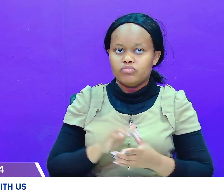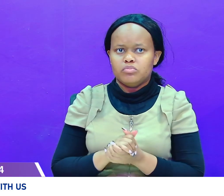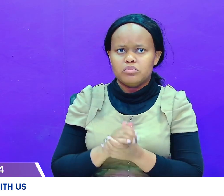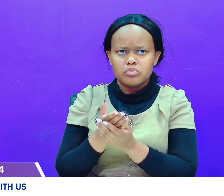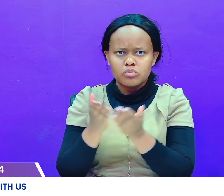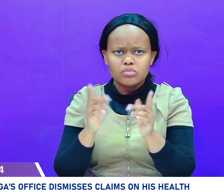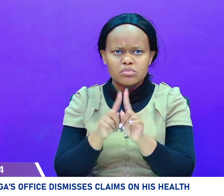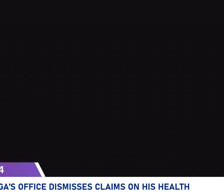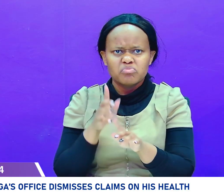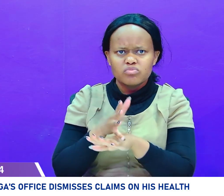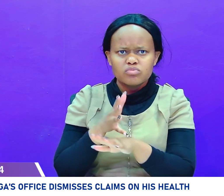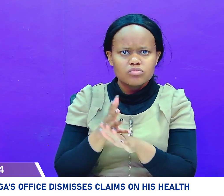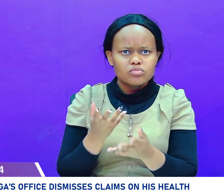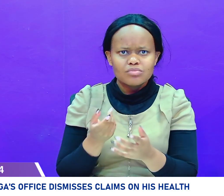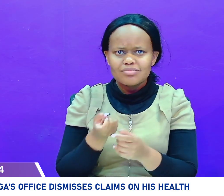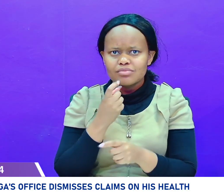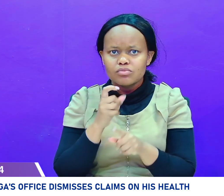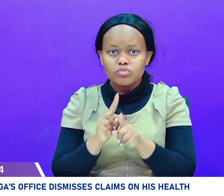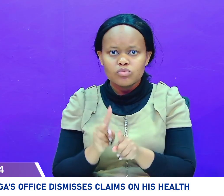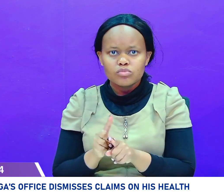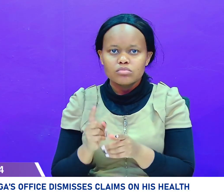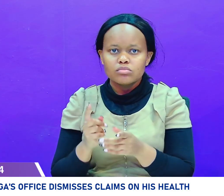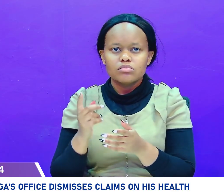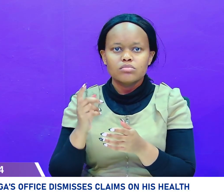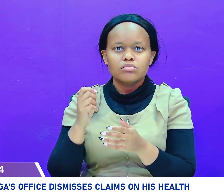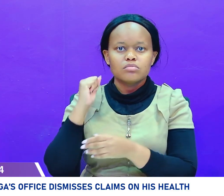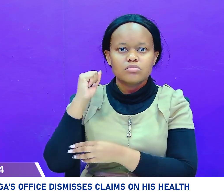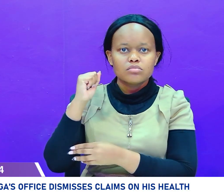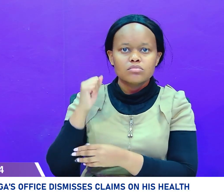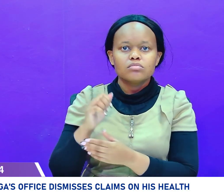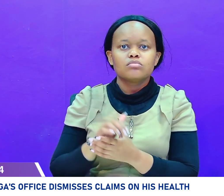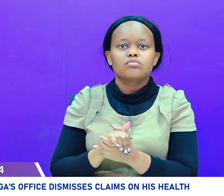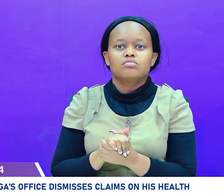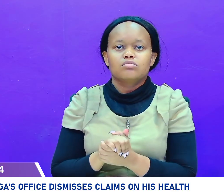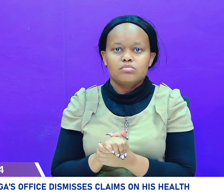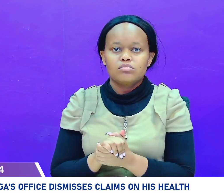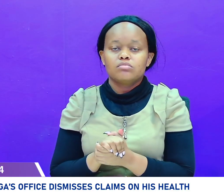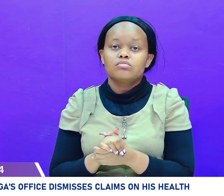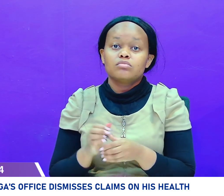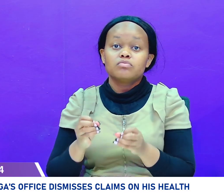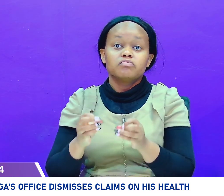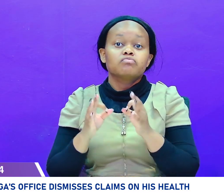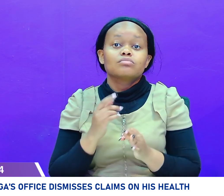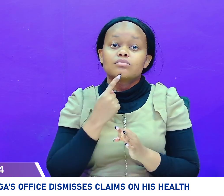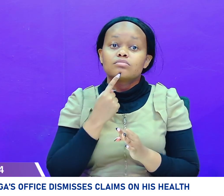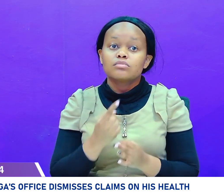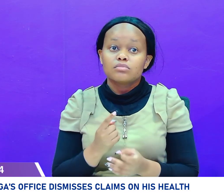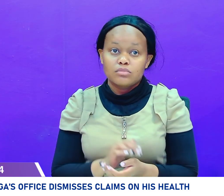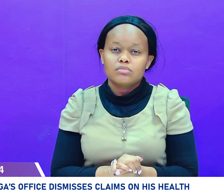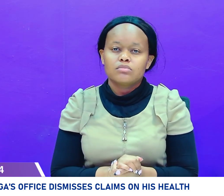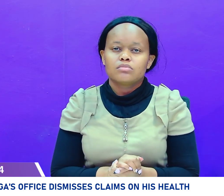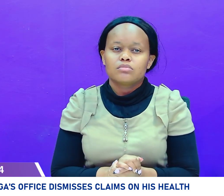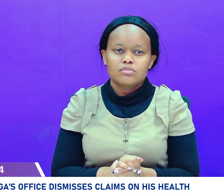Rigathi Gachagua about his health, describing them as false, malicious, and politically motivated.